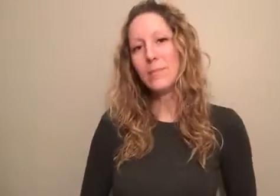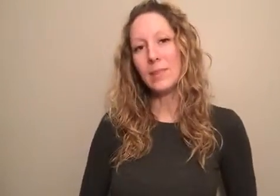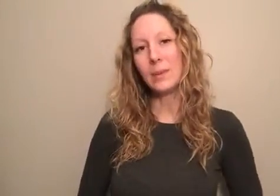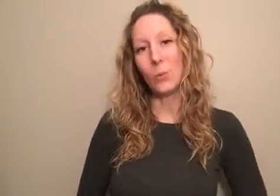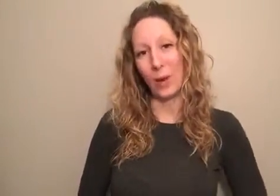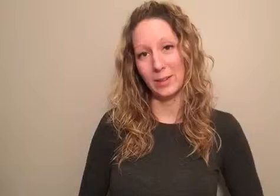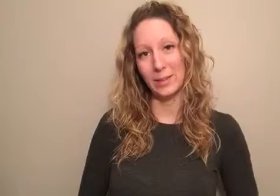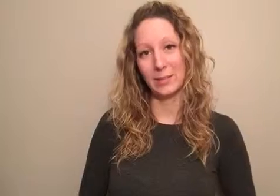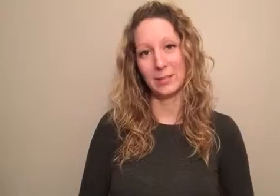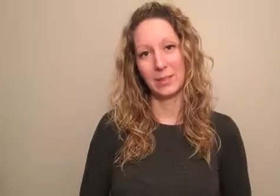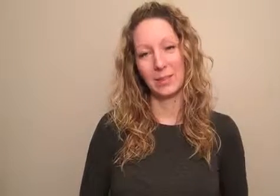White.